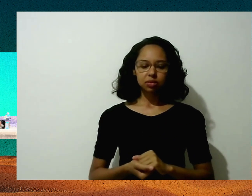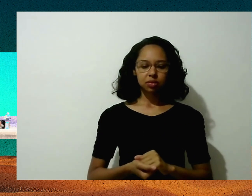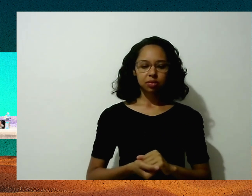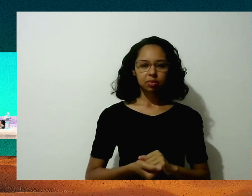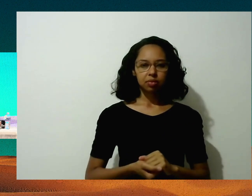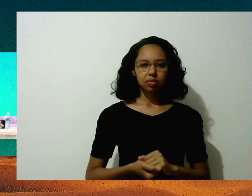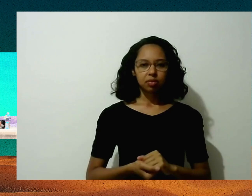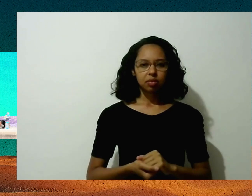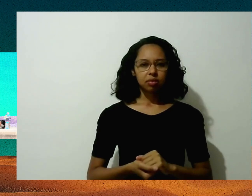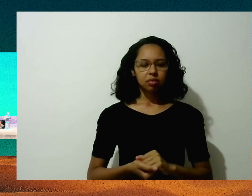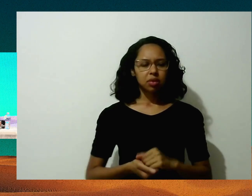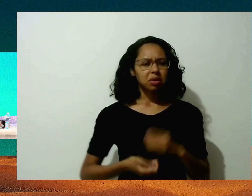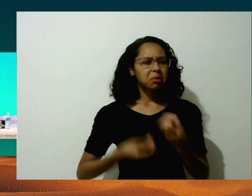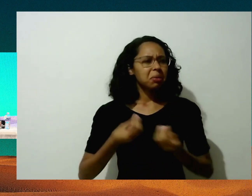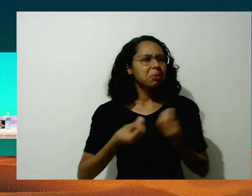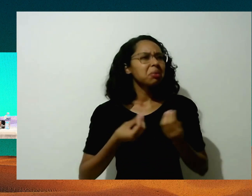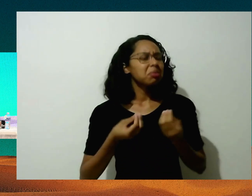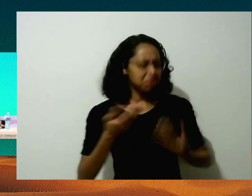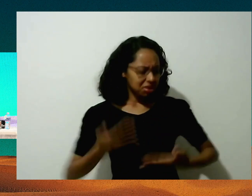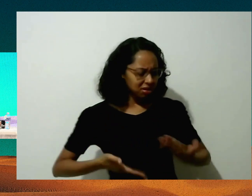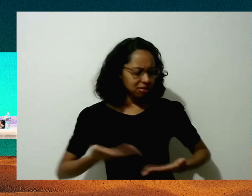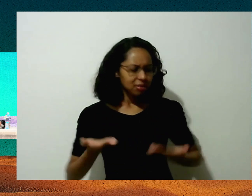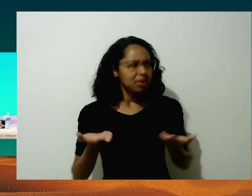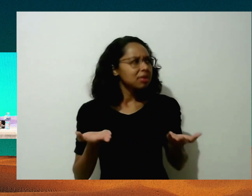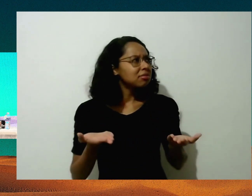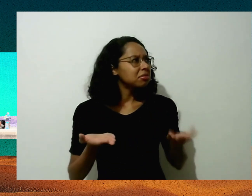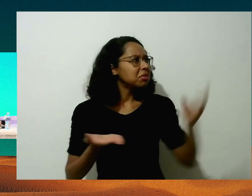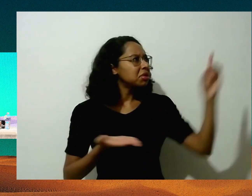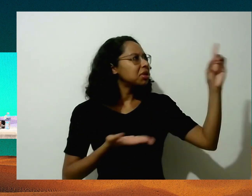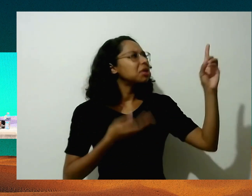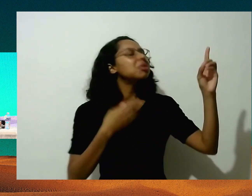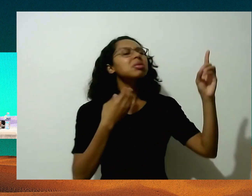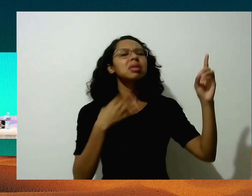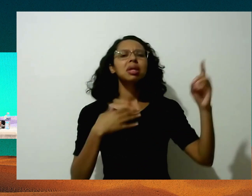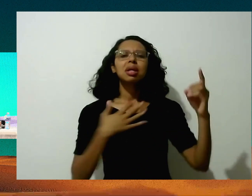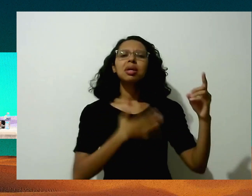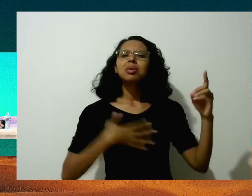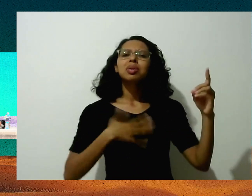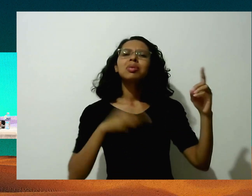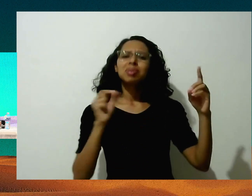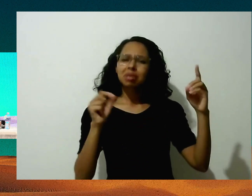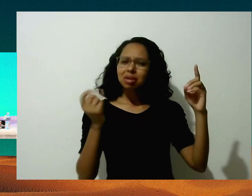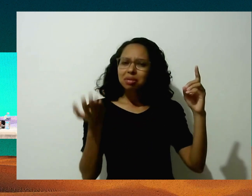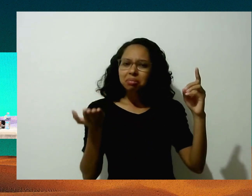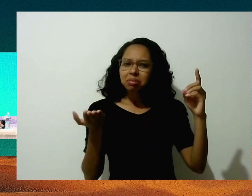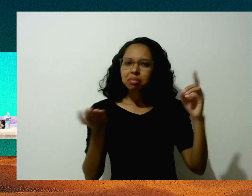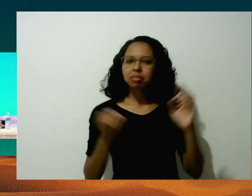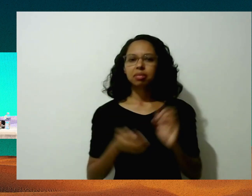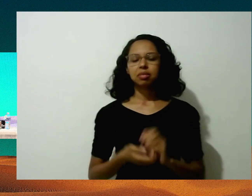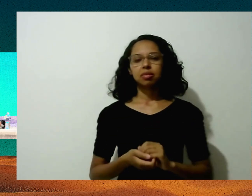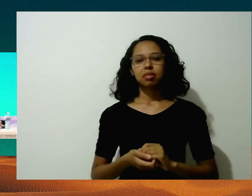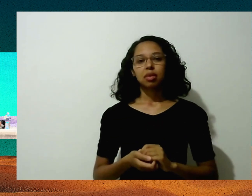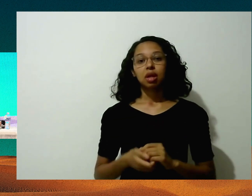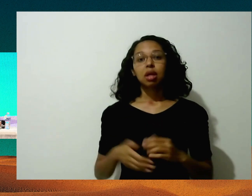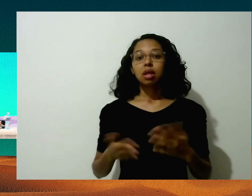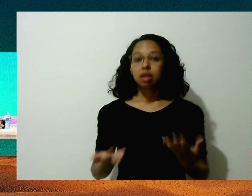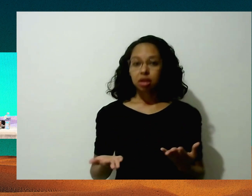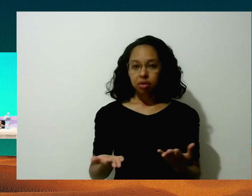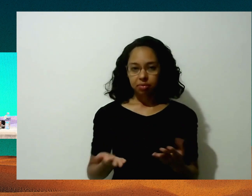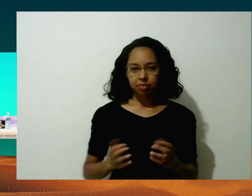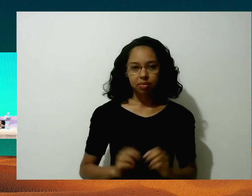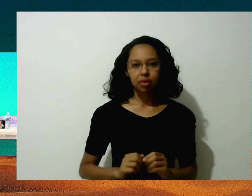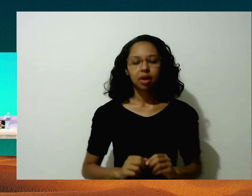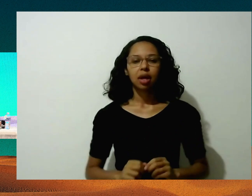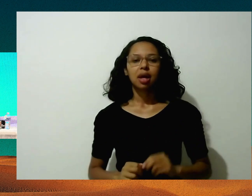de mim? What does God want from me? Irmão, se Deus quisesse usar a sua capacidade,